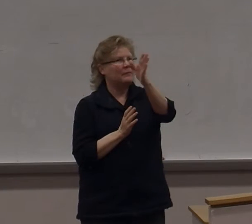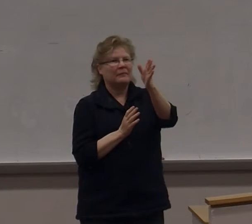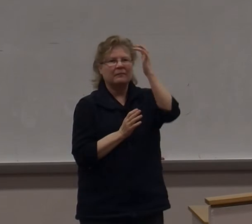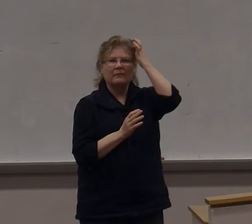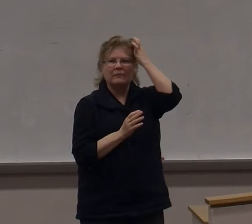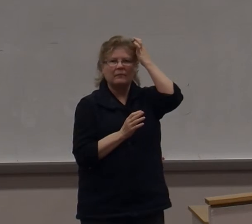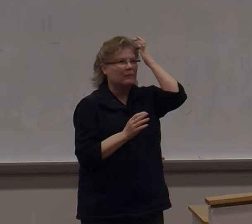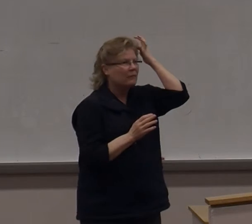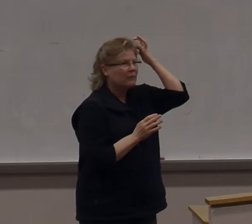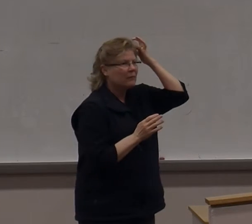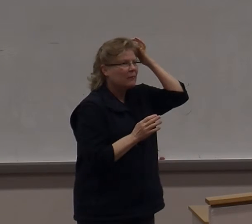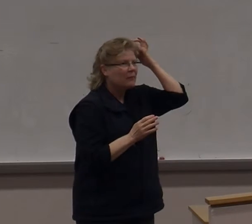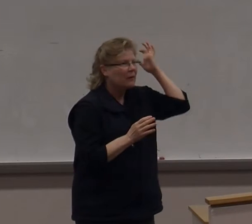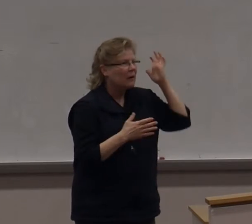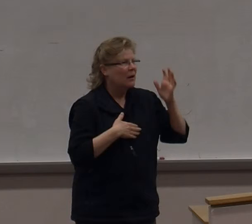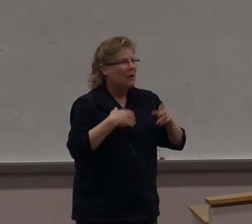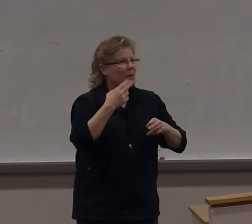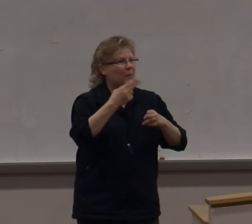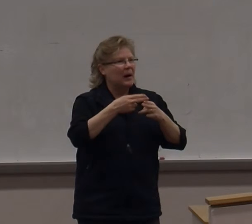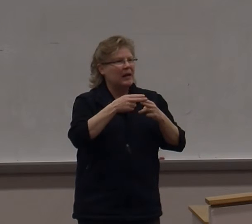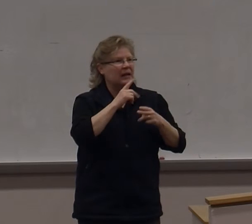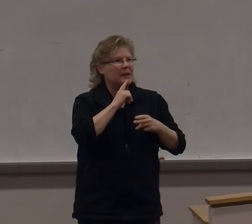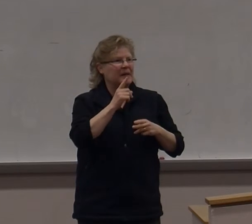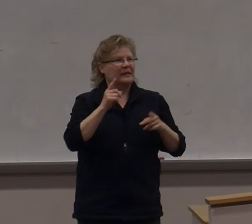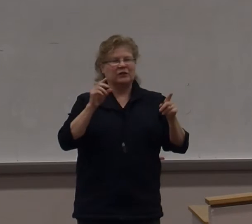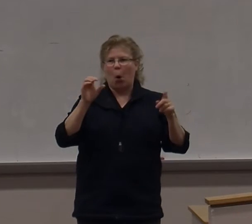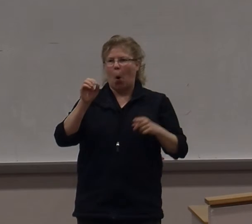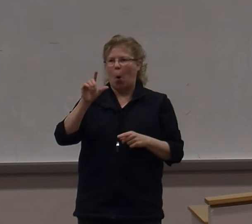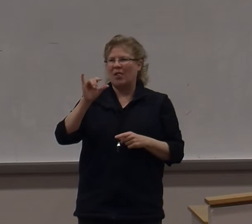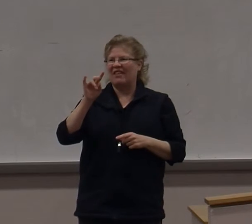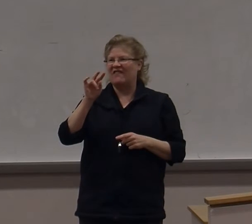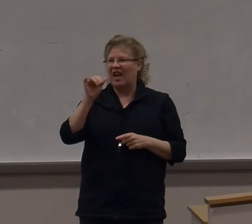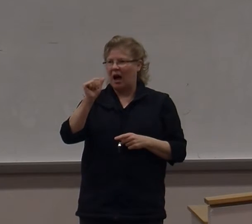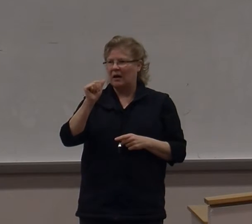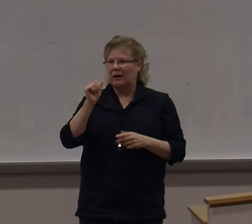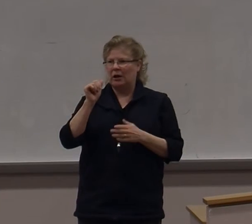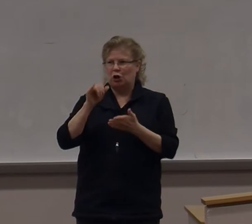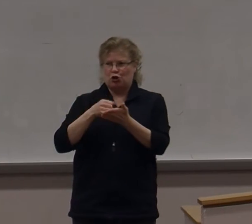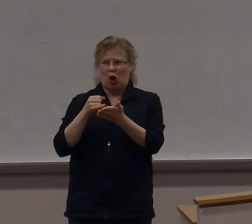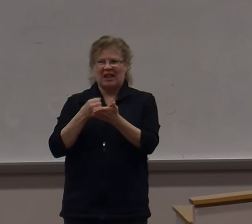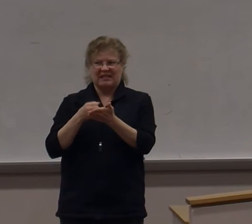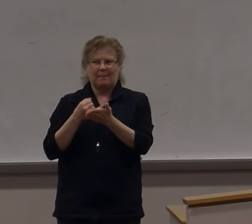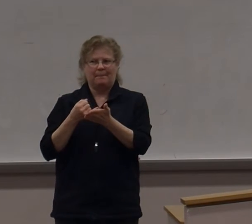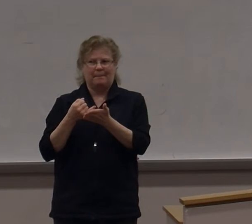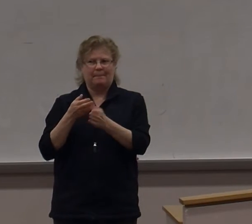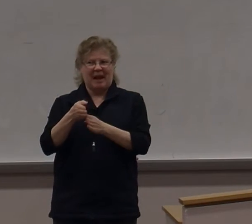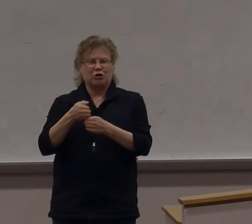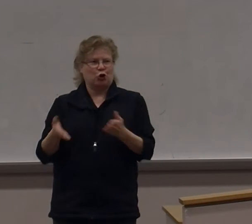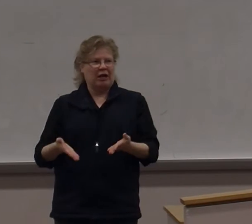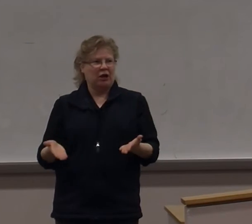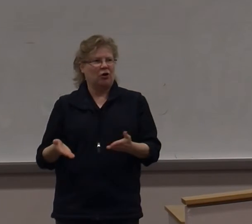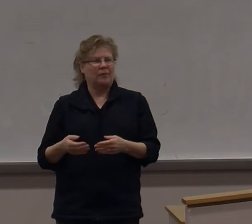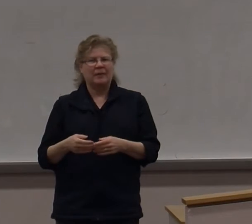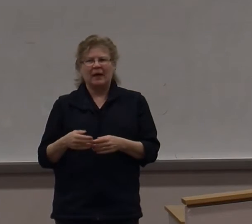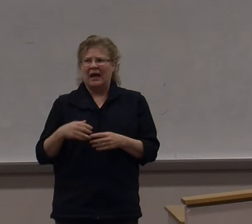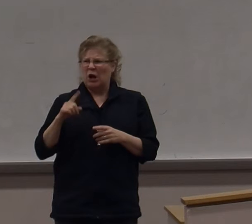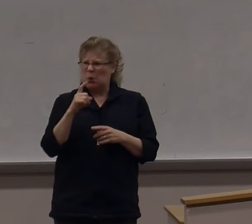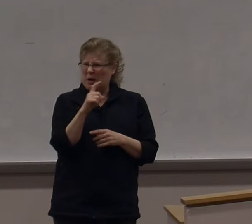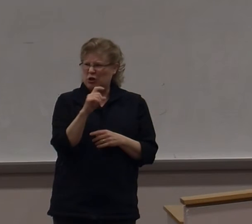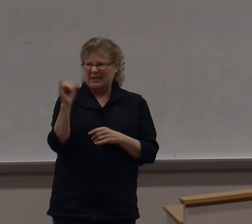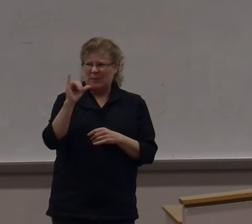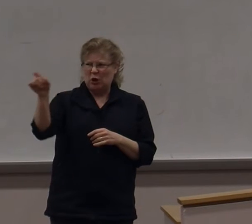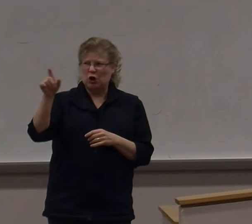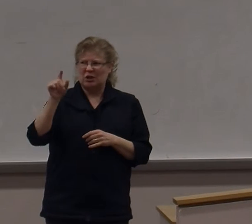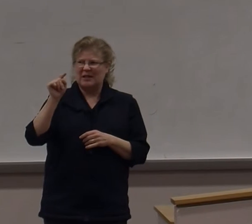hi. My name is Olivia, and I'm a journalism major here too. And my question is kind of like Tiana's. I was wondering, do you ever feel like when you get